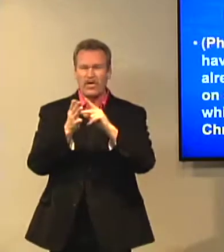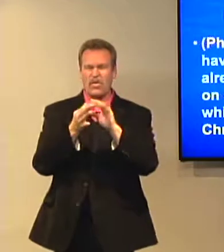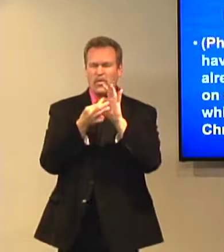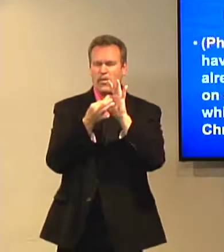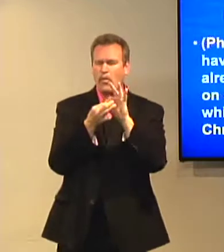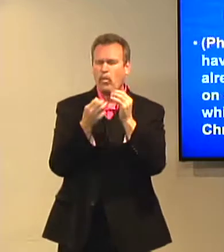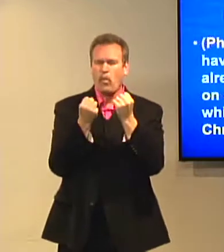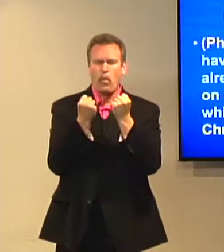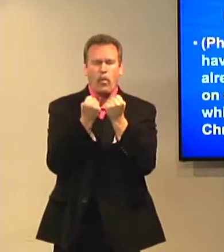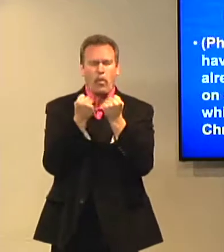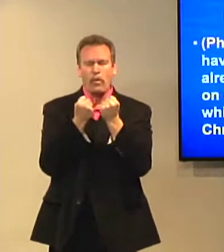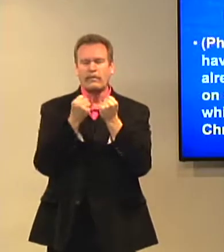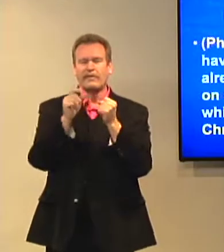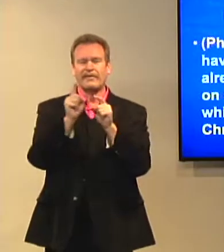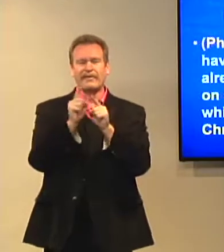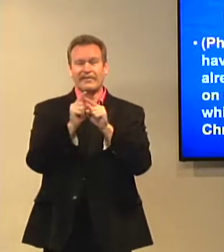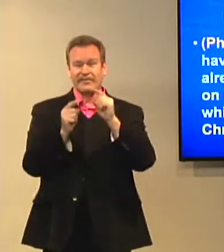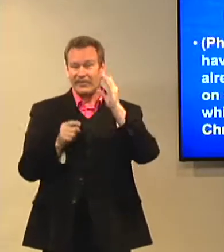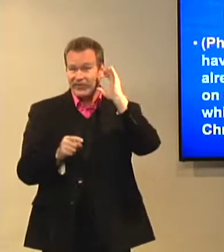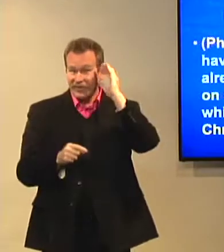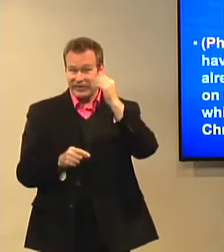So the Greek word is this idea of